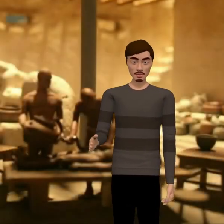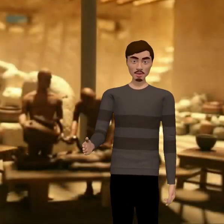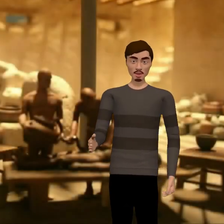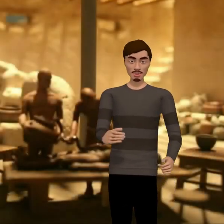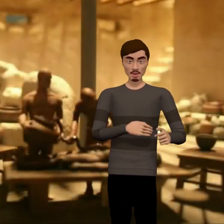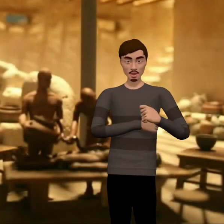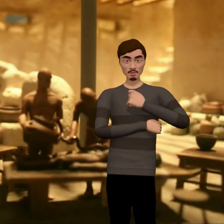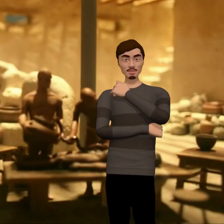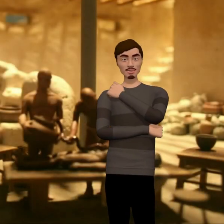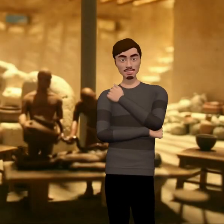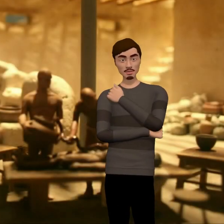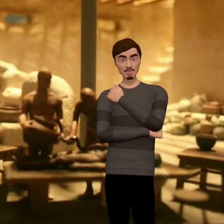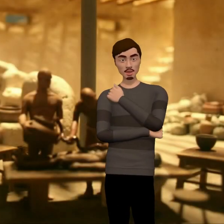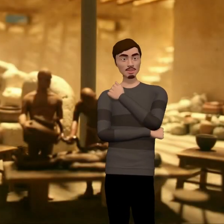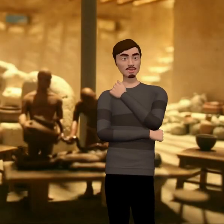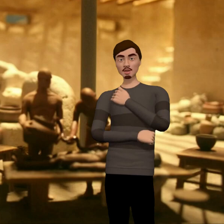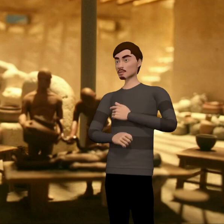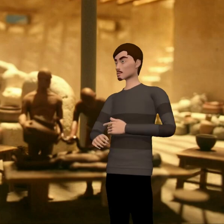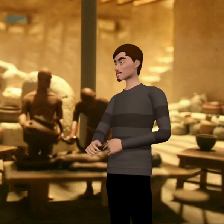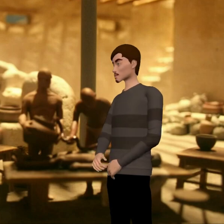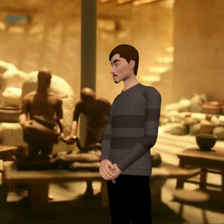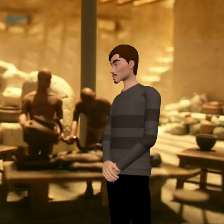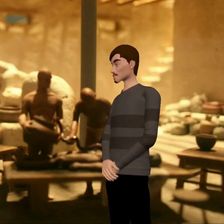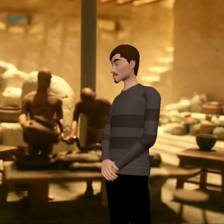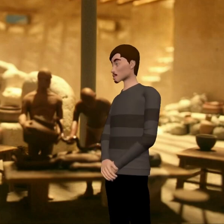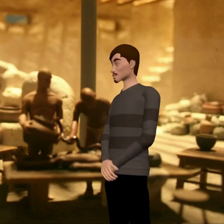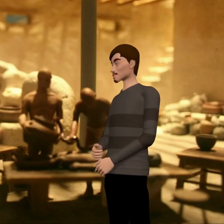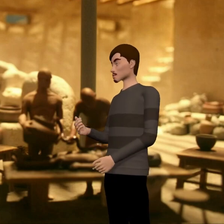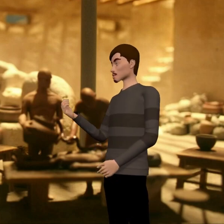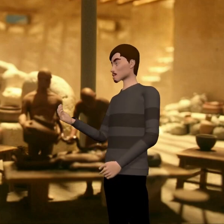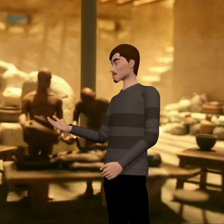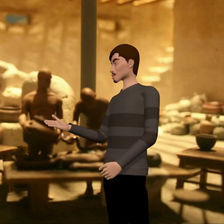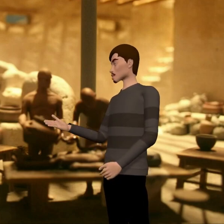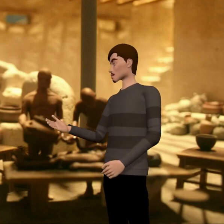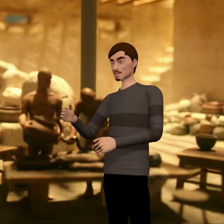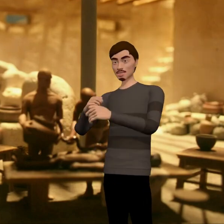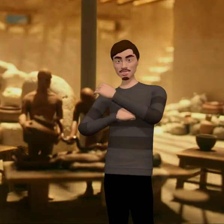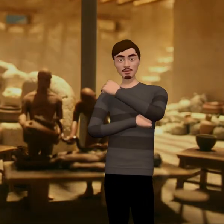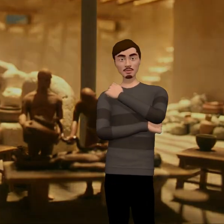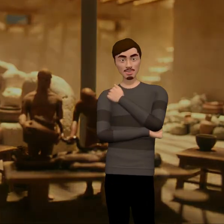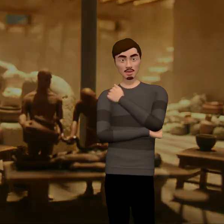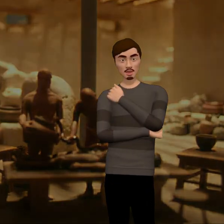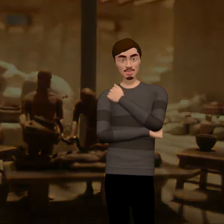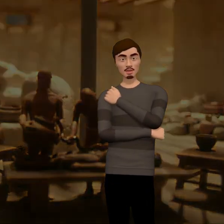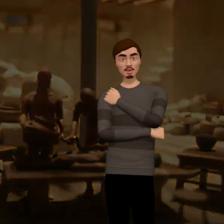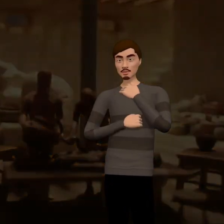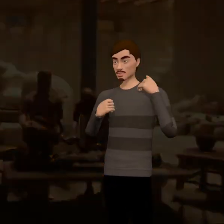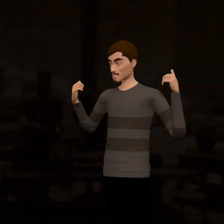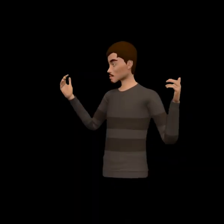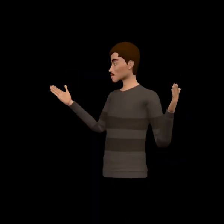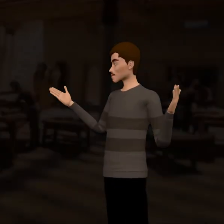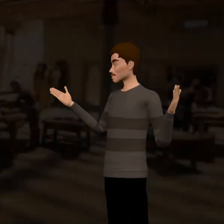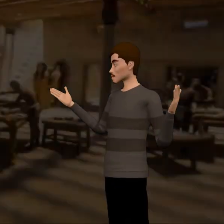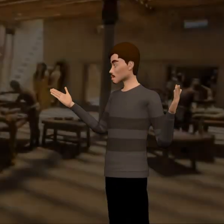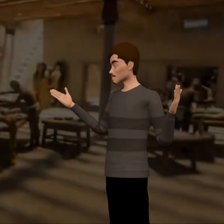was considered a useless organ, as the seat of thoughts, decisions, and emotions was believed to be the